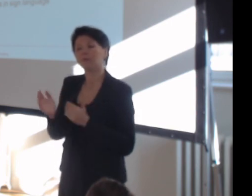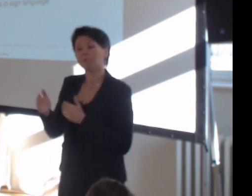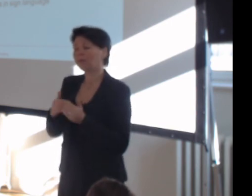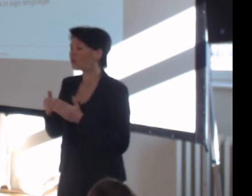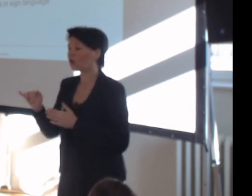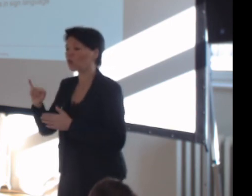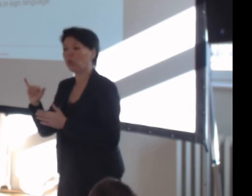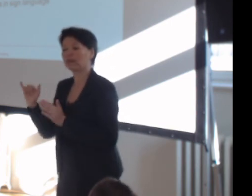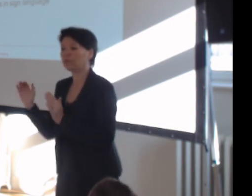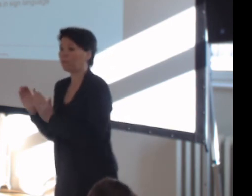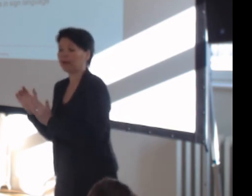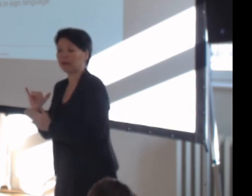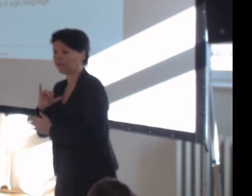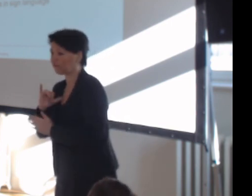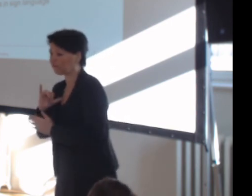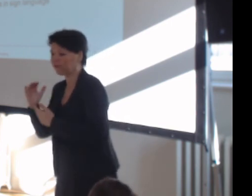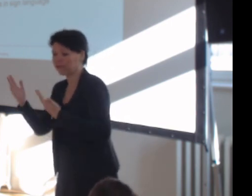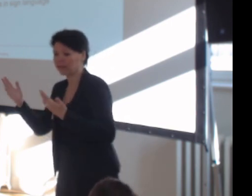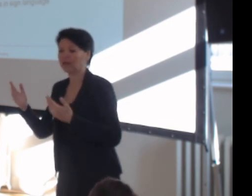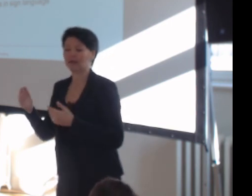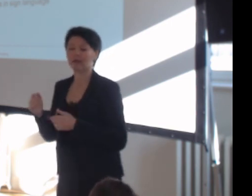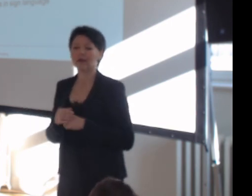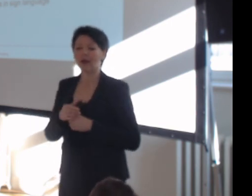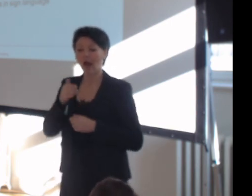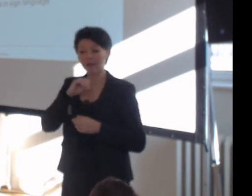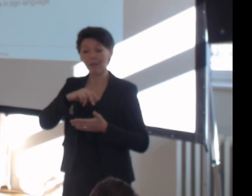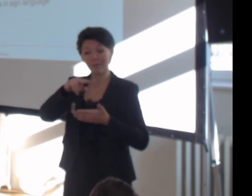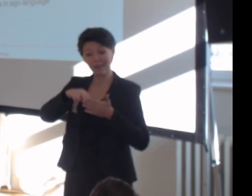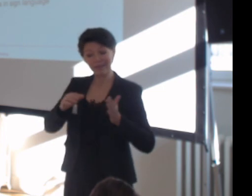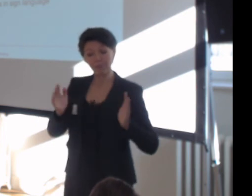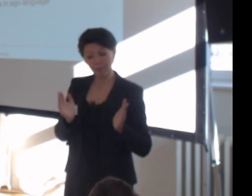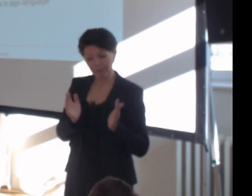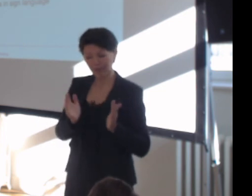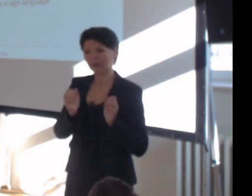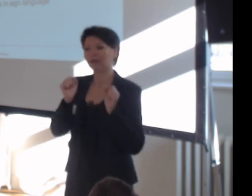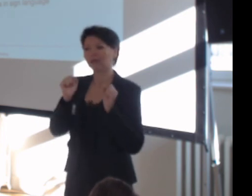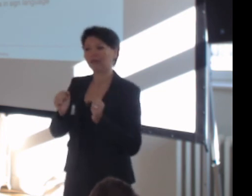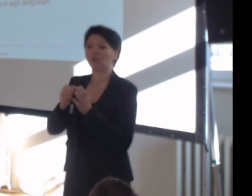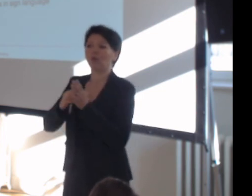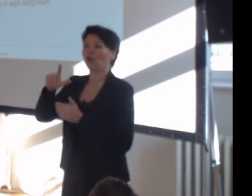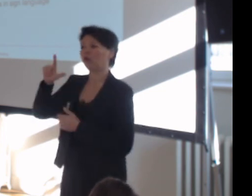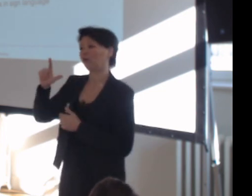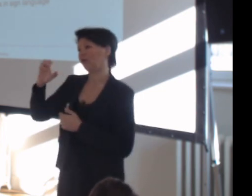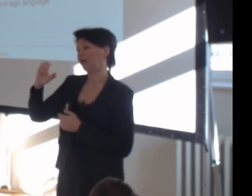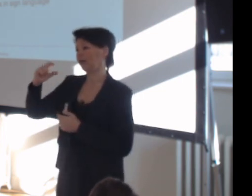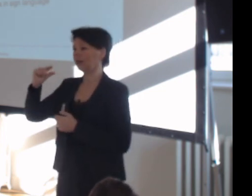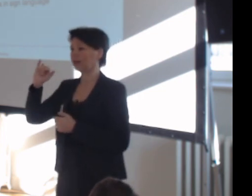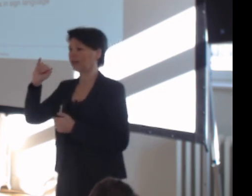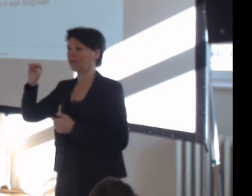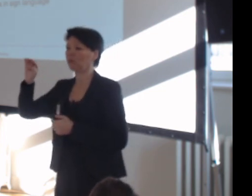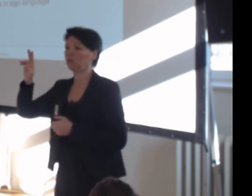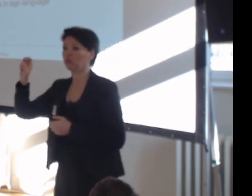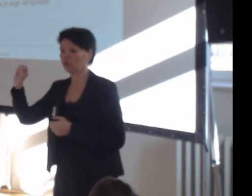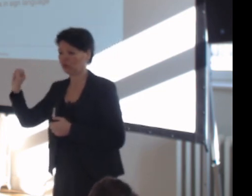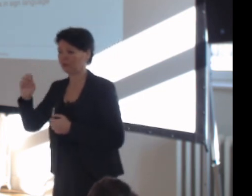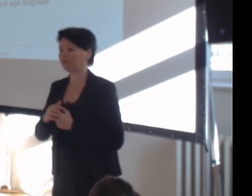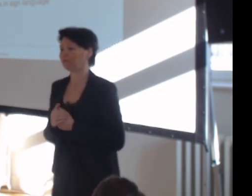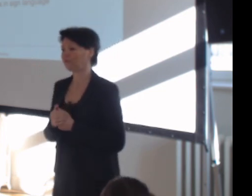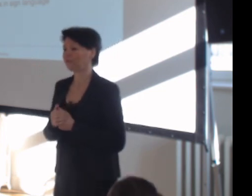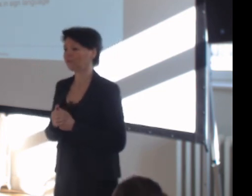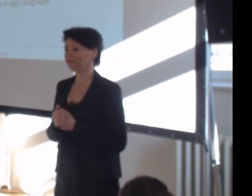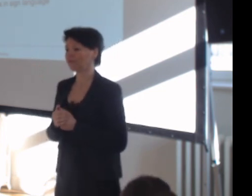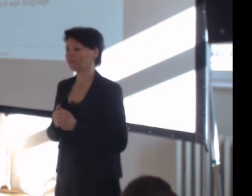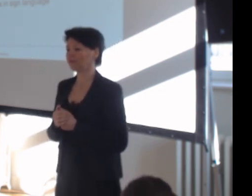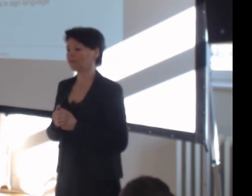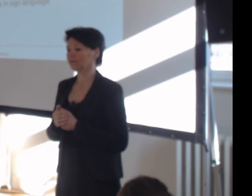Regardless of your disability, if you have reading impairments, that then you can use Legimers. And there's a difference